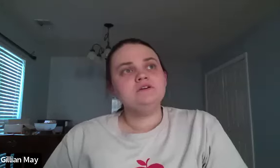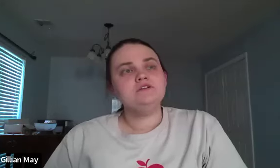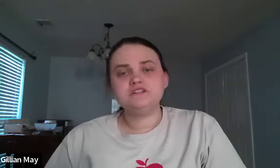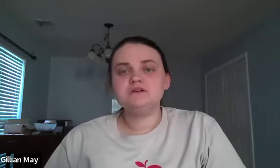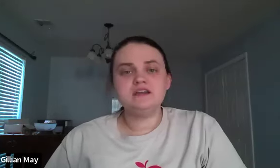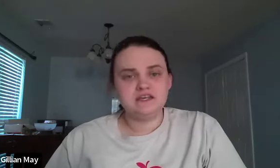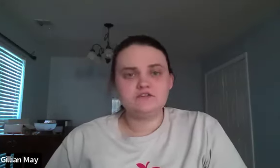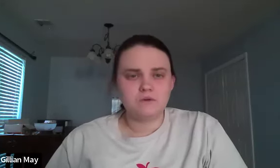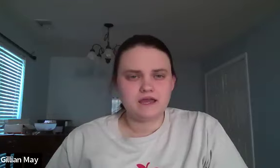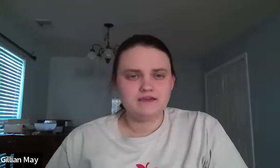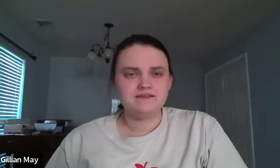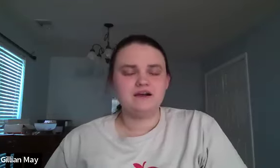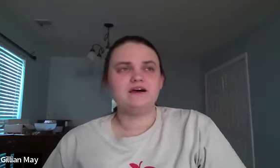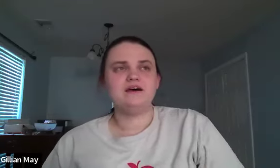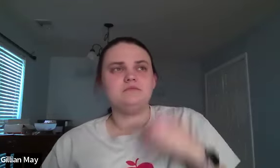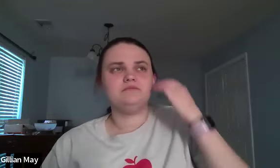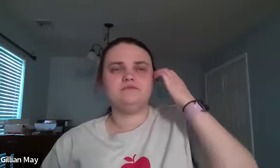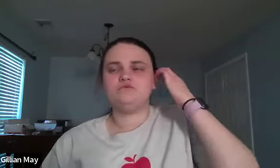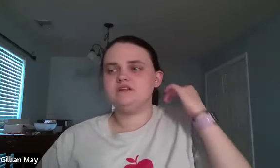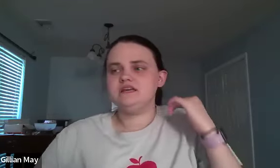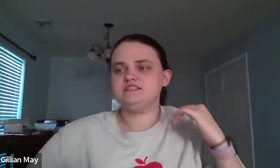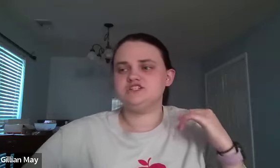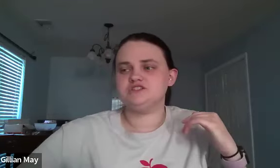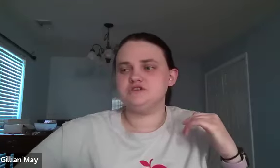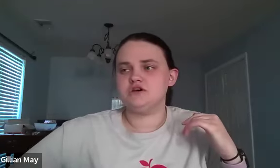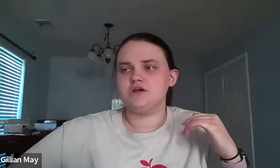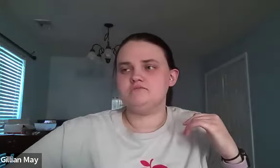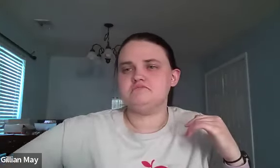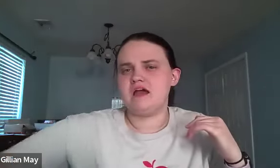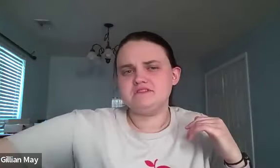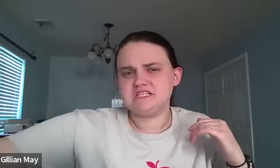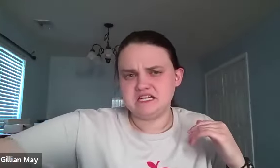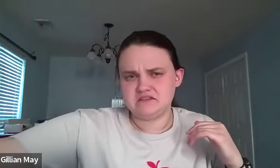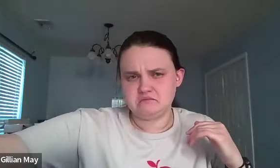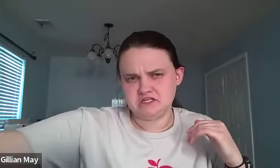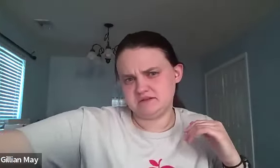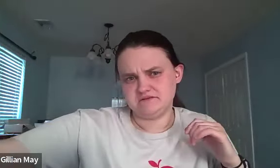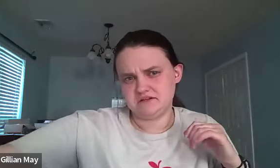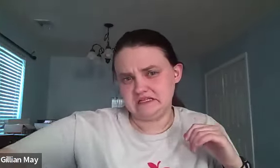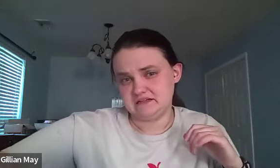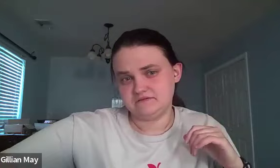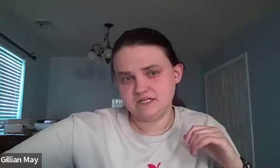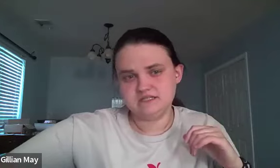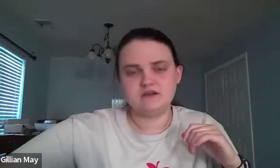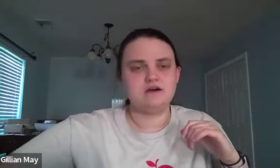You can do kind of either way. Really, it's just I haven't seen anything be specifically different.